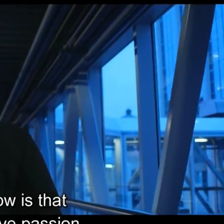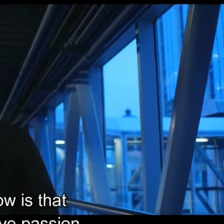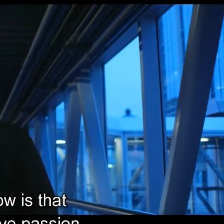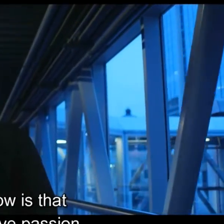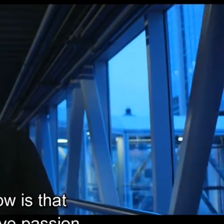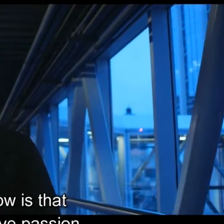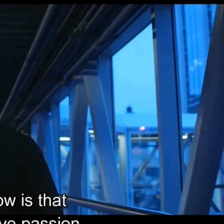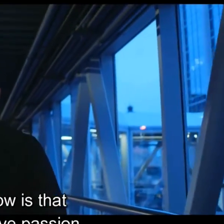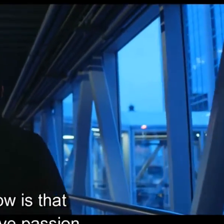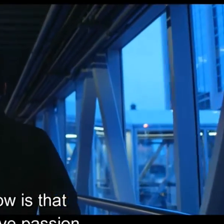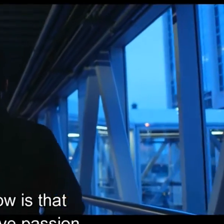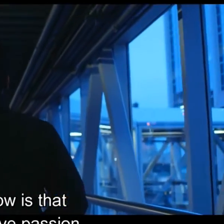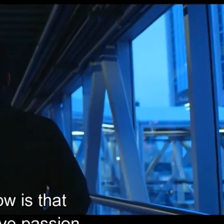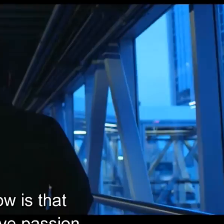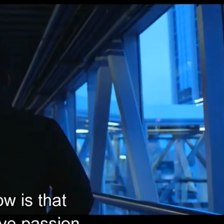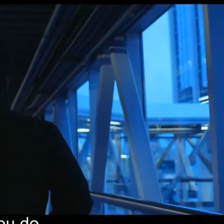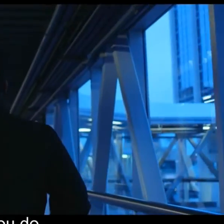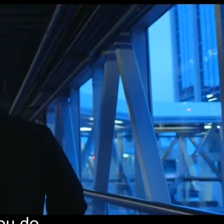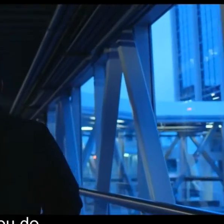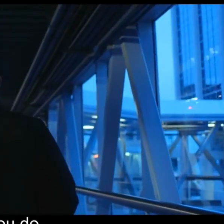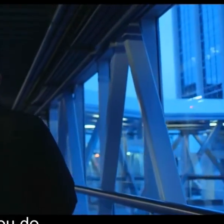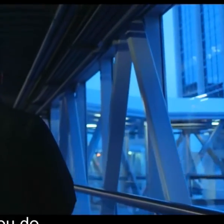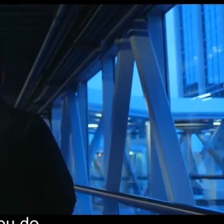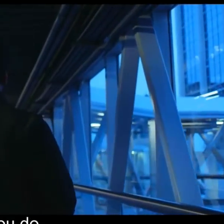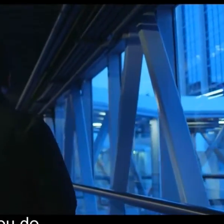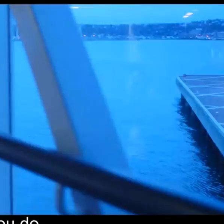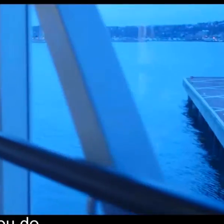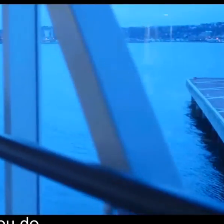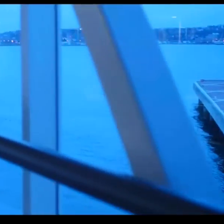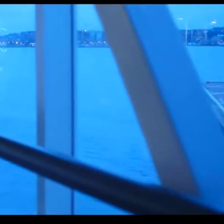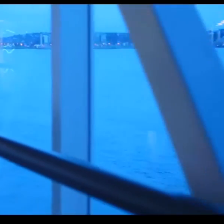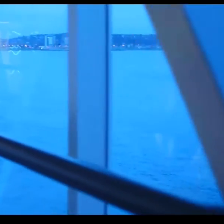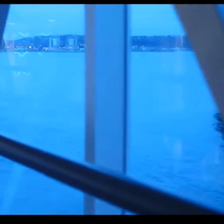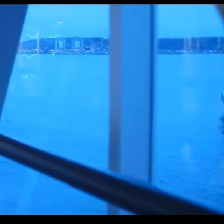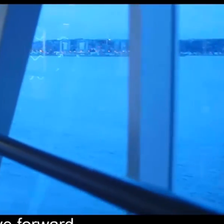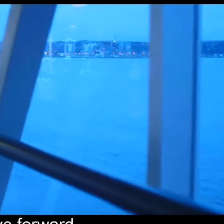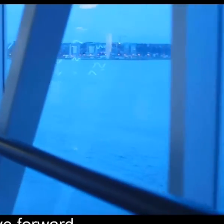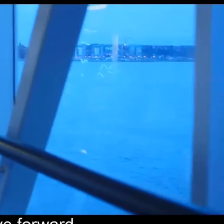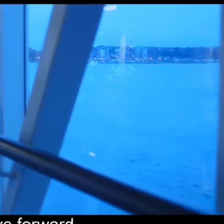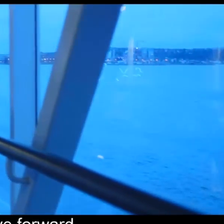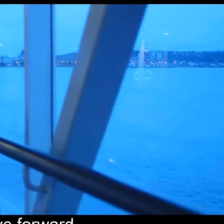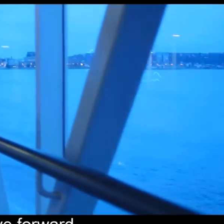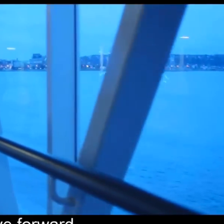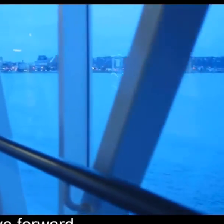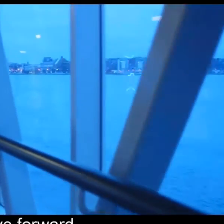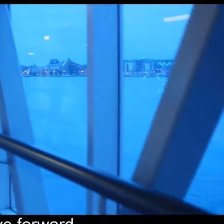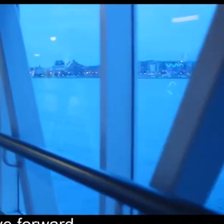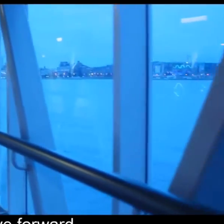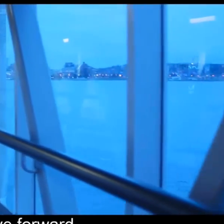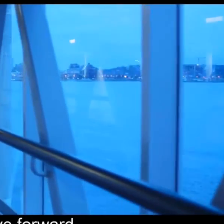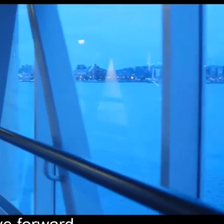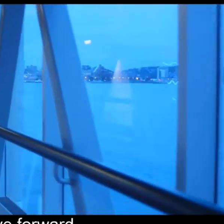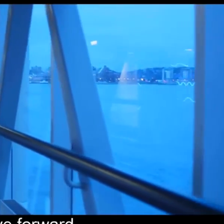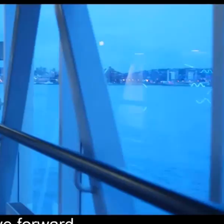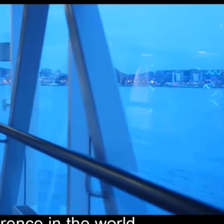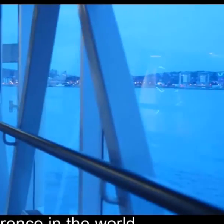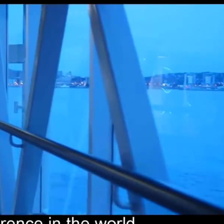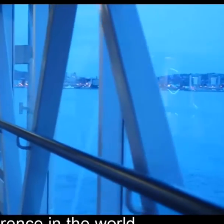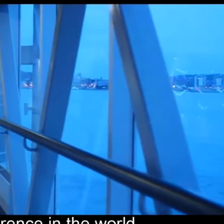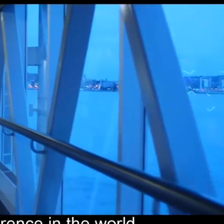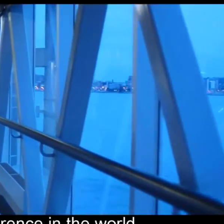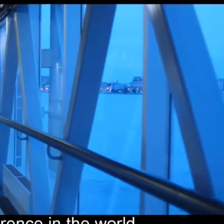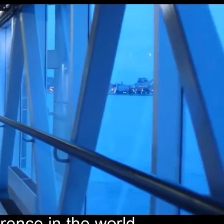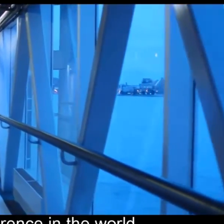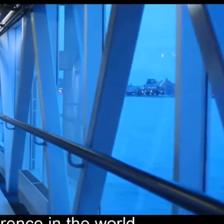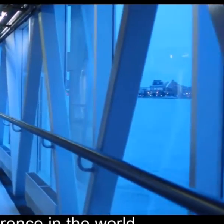do know is that you have to have passion for what you do. Passion to move forward. Passion